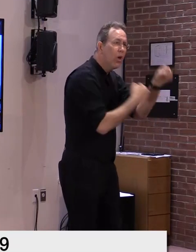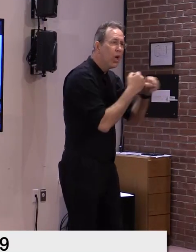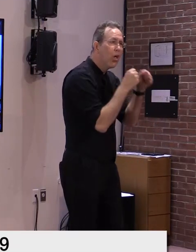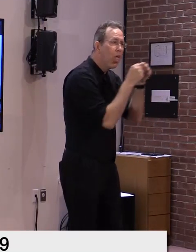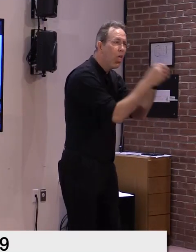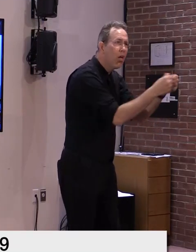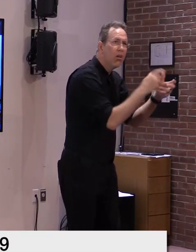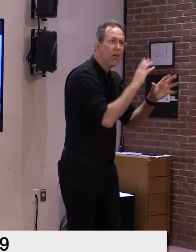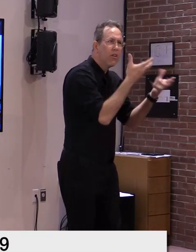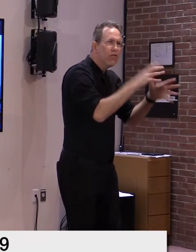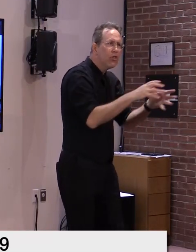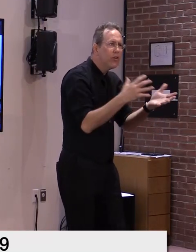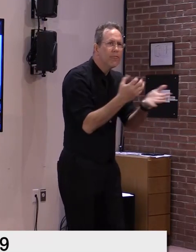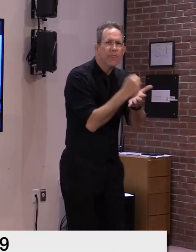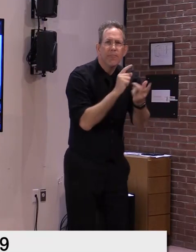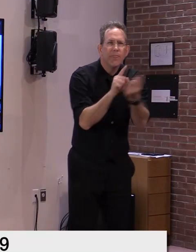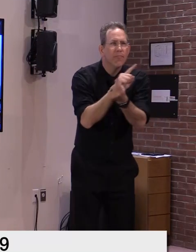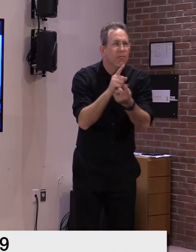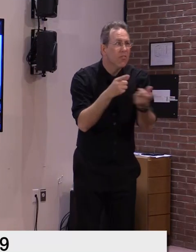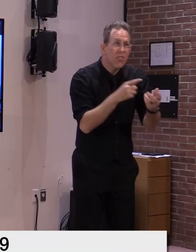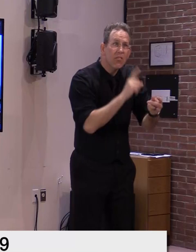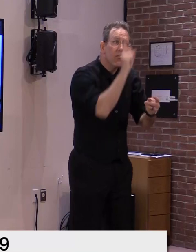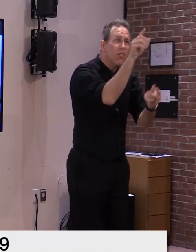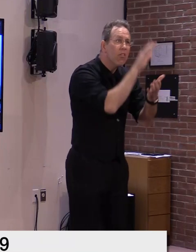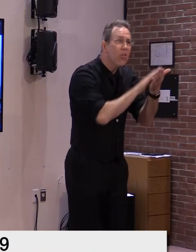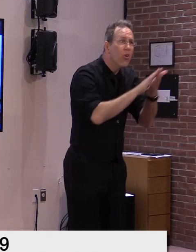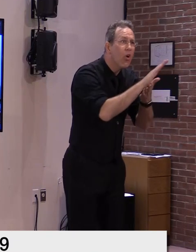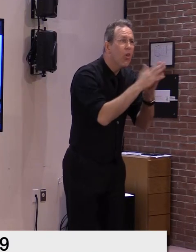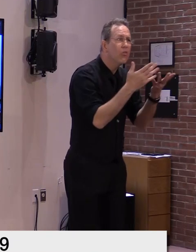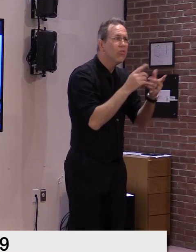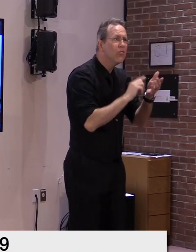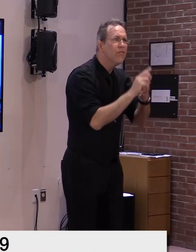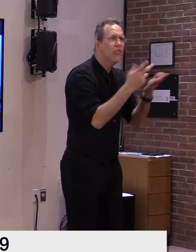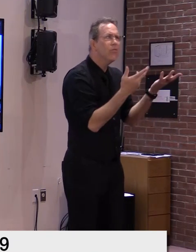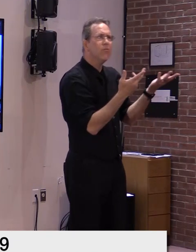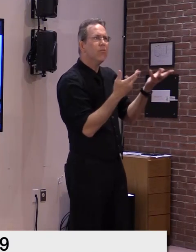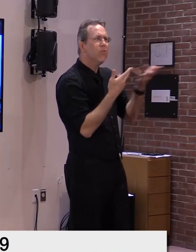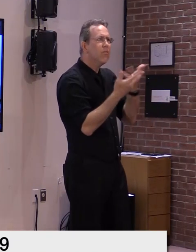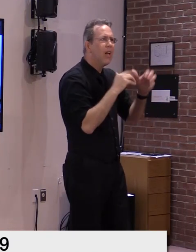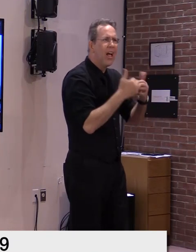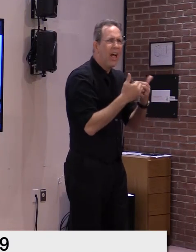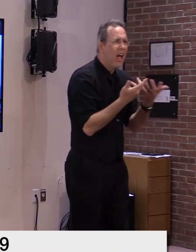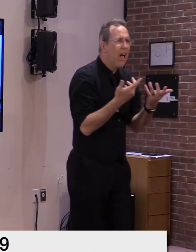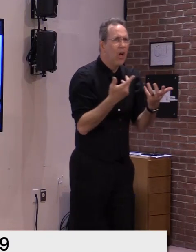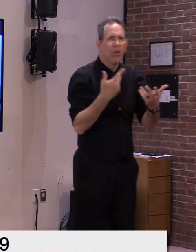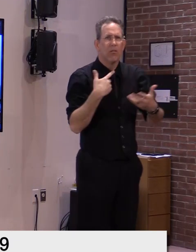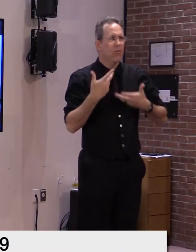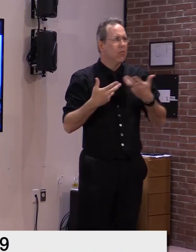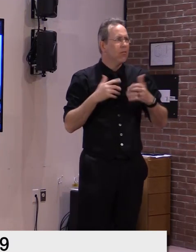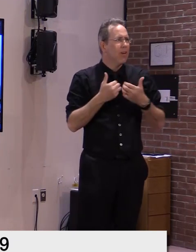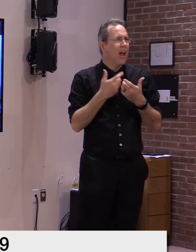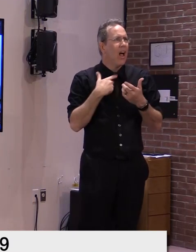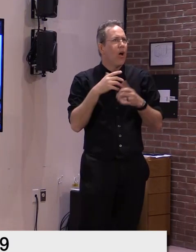worrying about how they're going to get the credits that they need. Kids who are looking forward to getting jobs are worried about that as well.